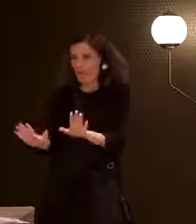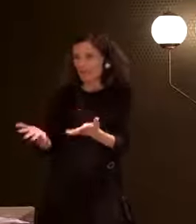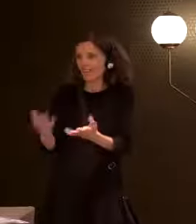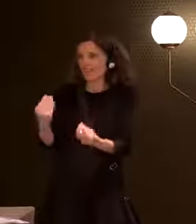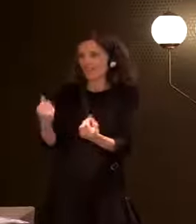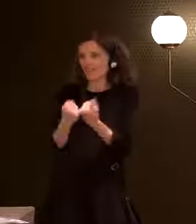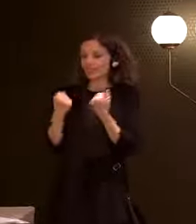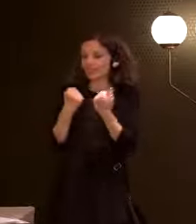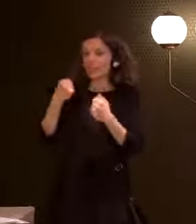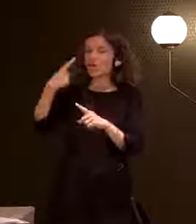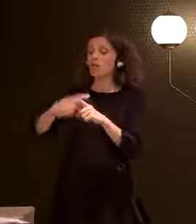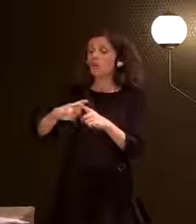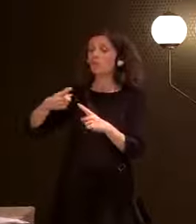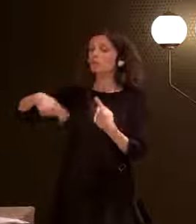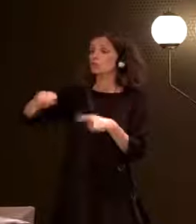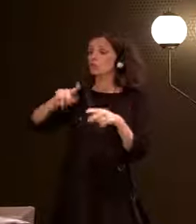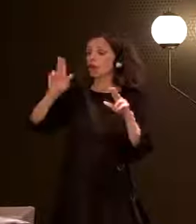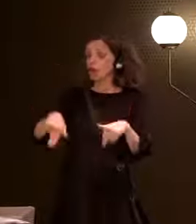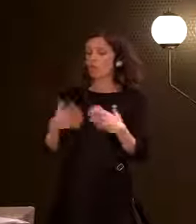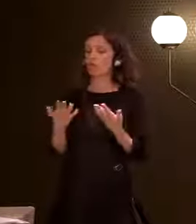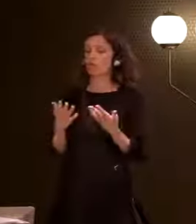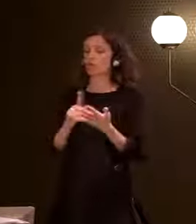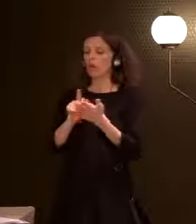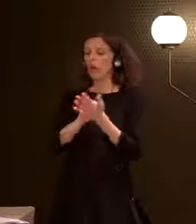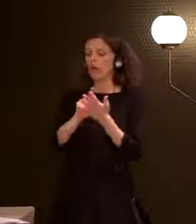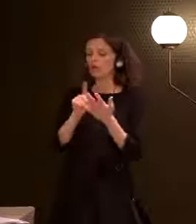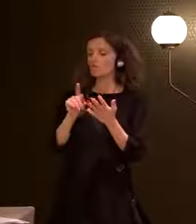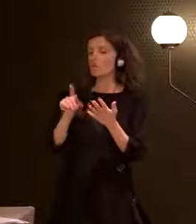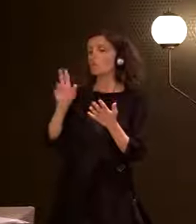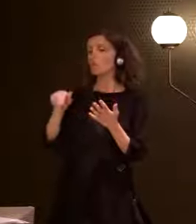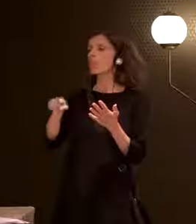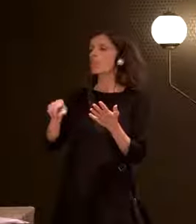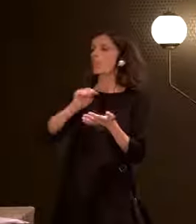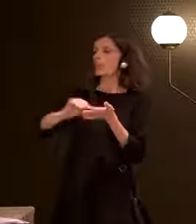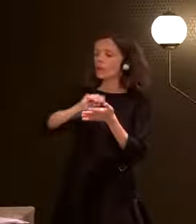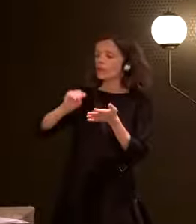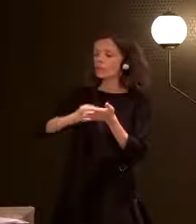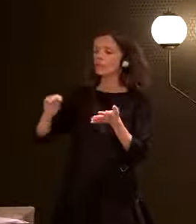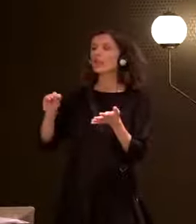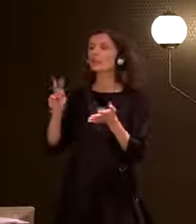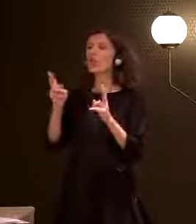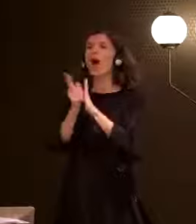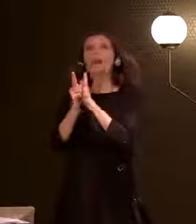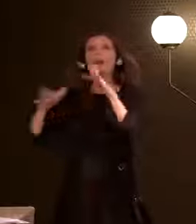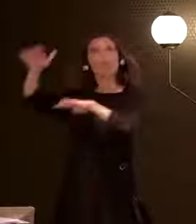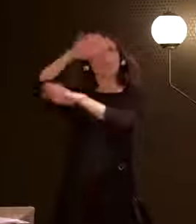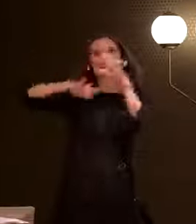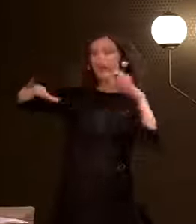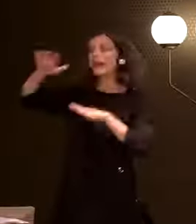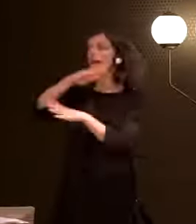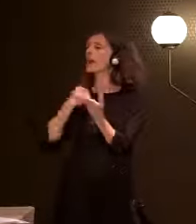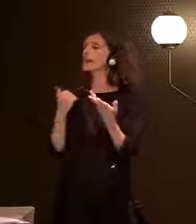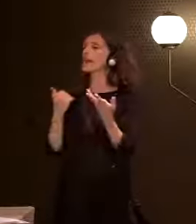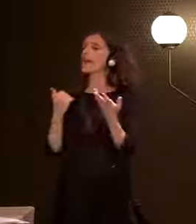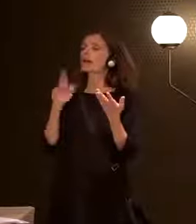will identify the correct season, and perhaps if you've taught in science or the classroom teacher has taught in science how